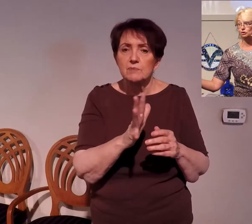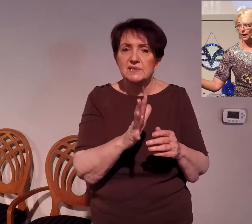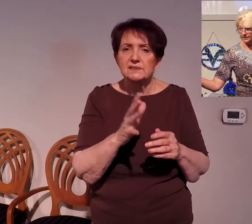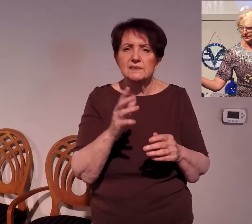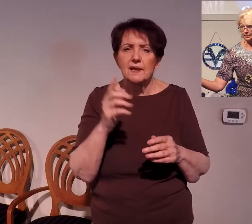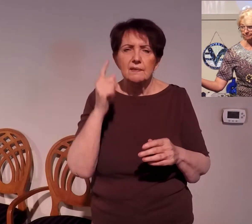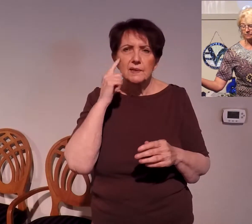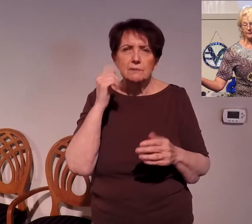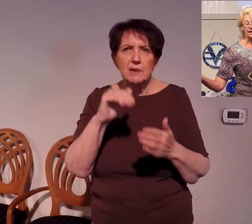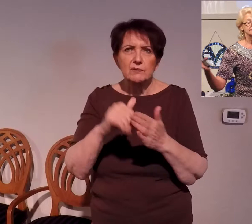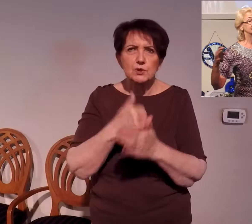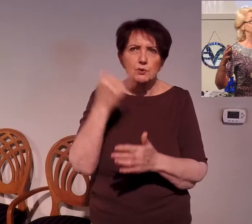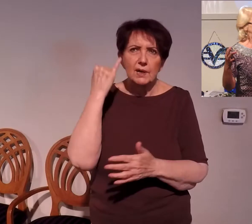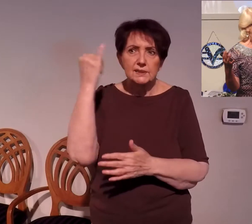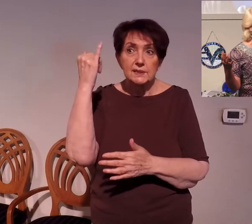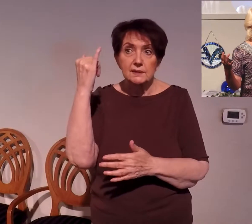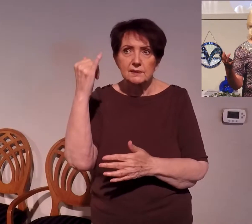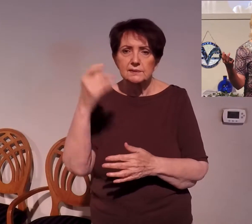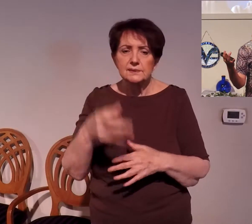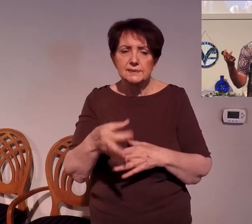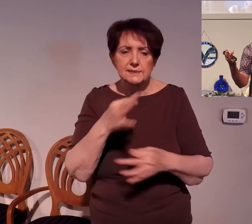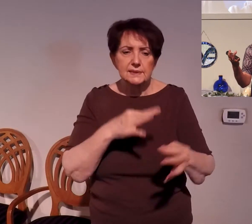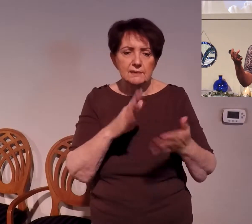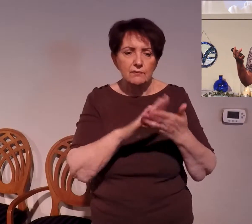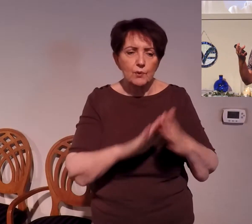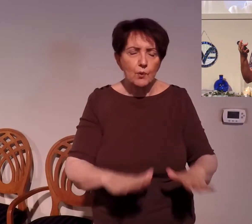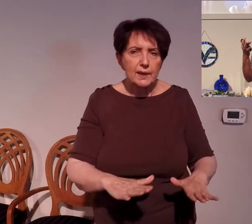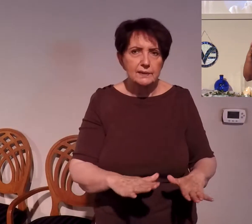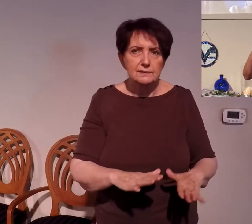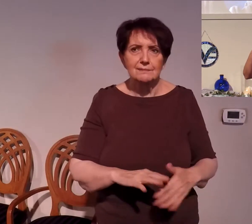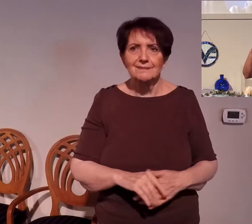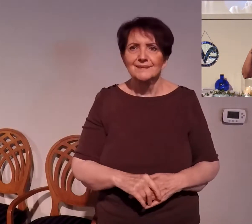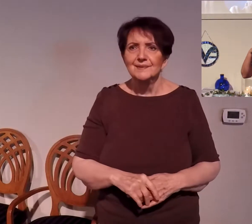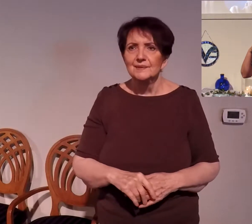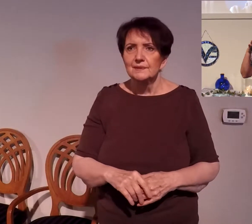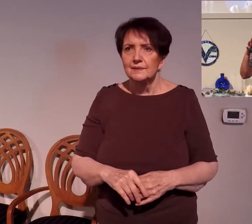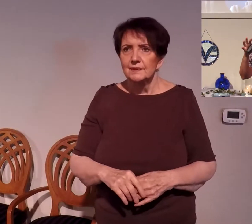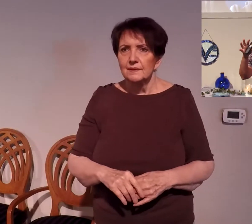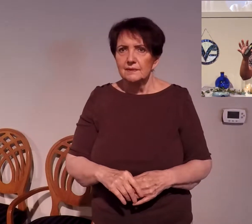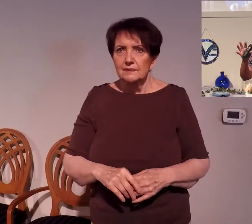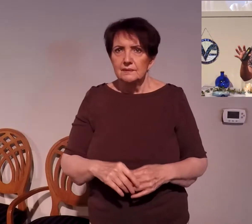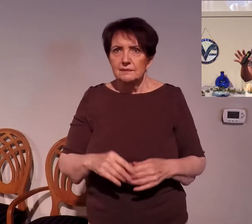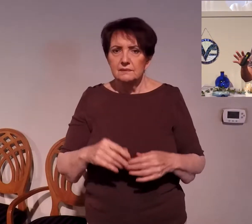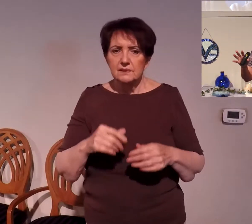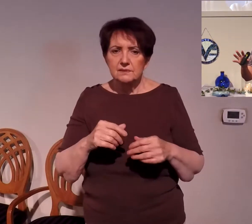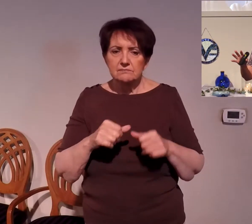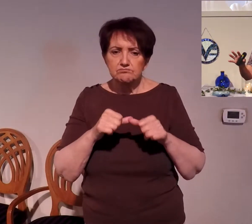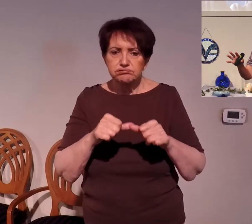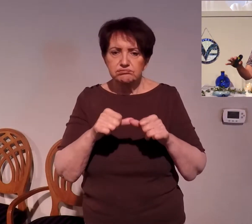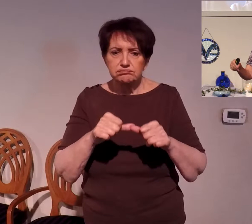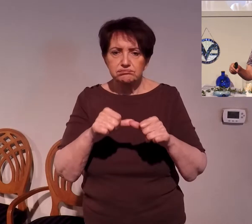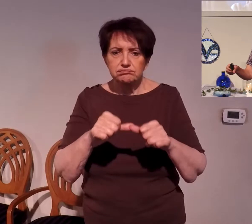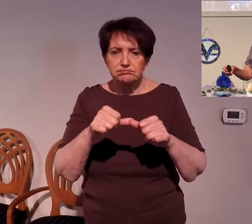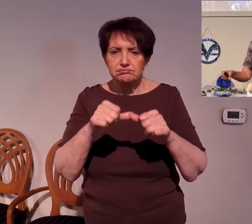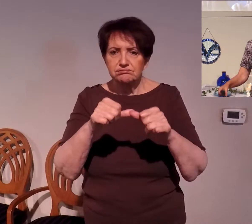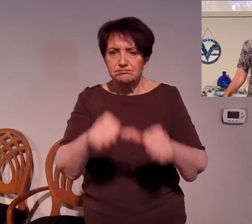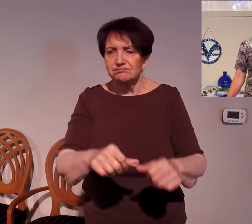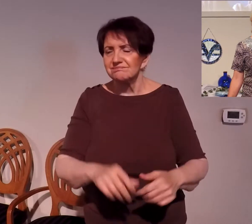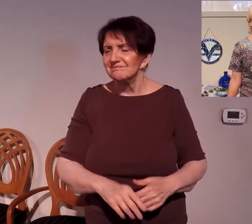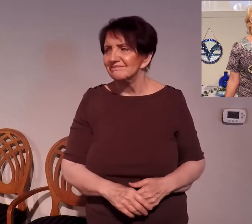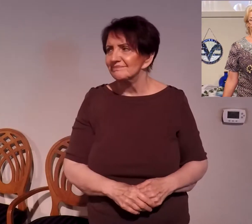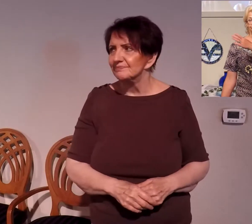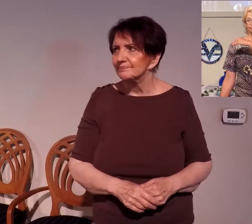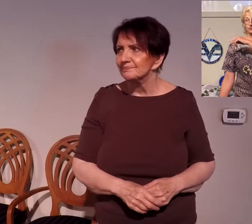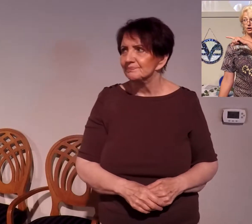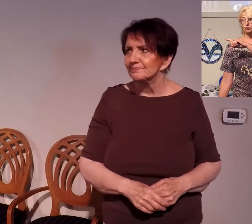about that new idea instead of being quiet and silent, right? On and on and on and on. Okay,